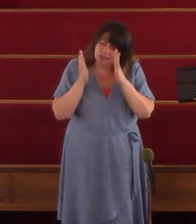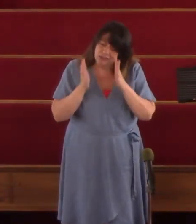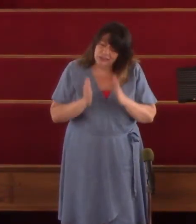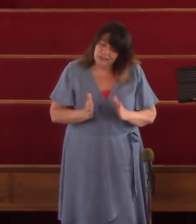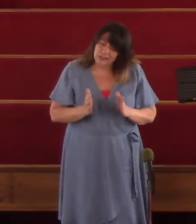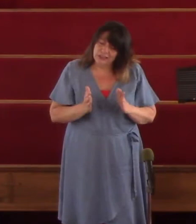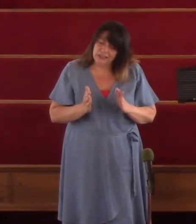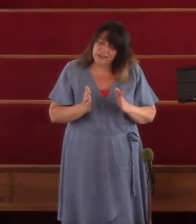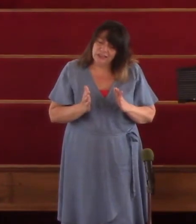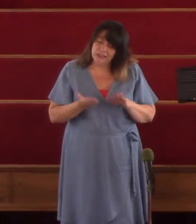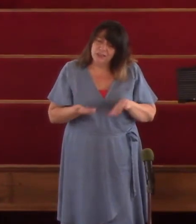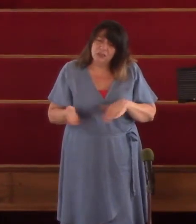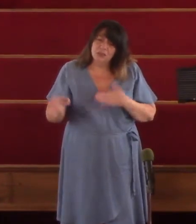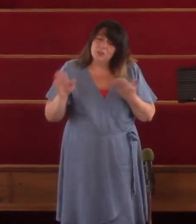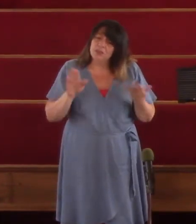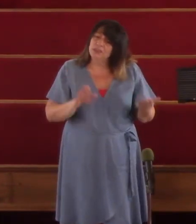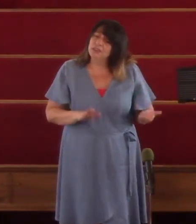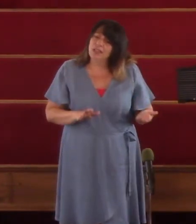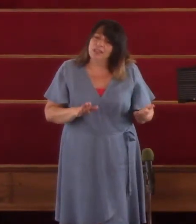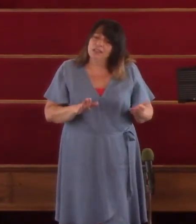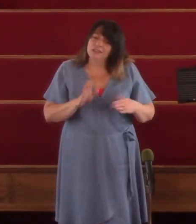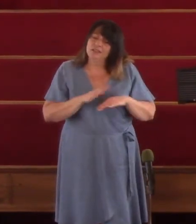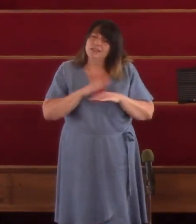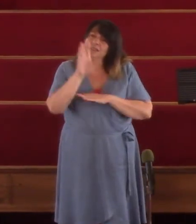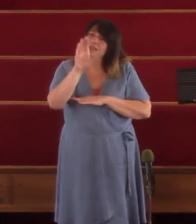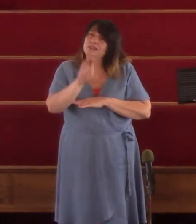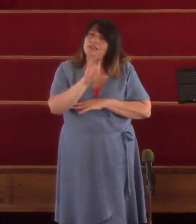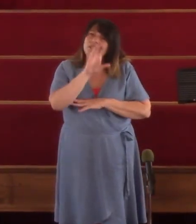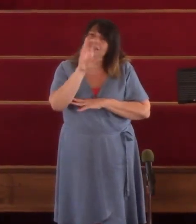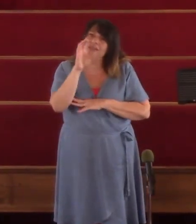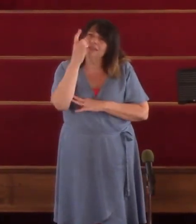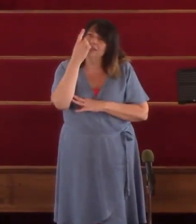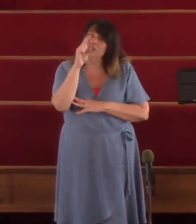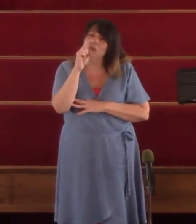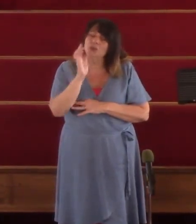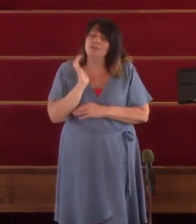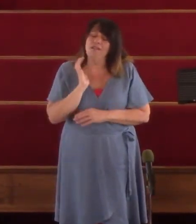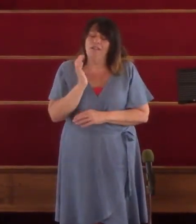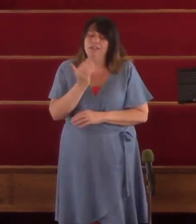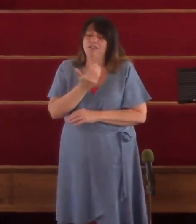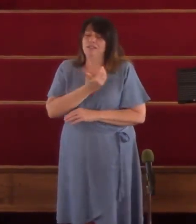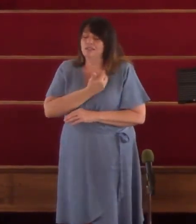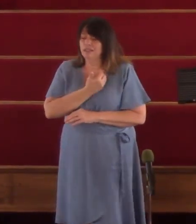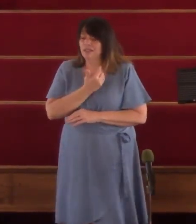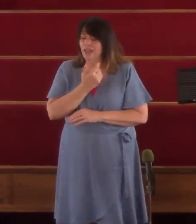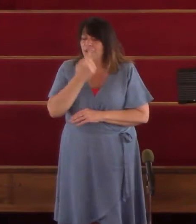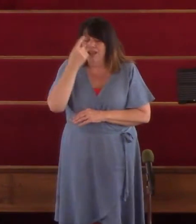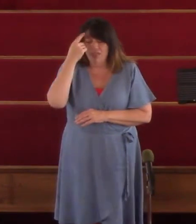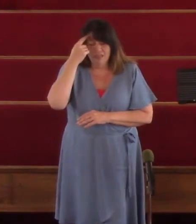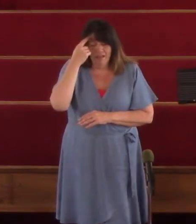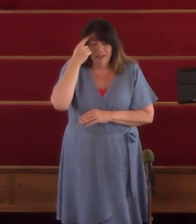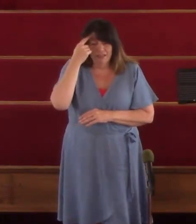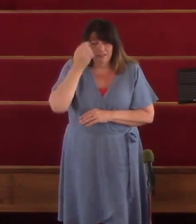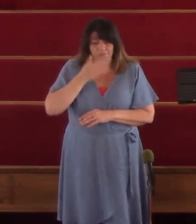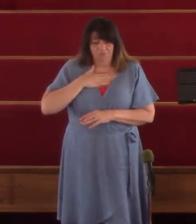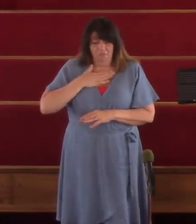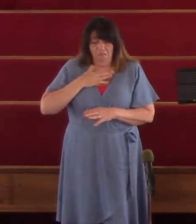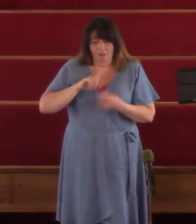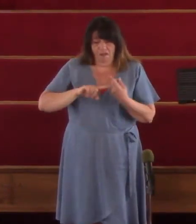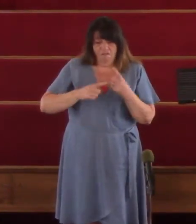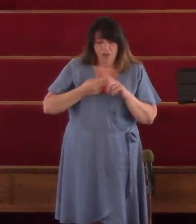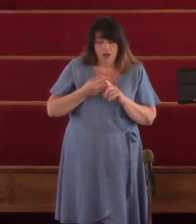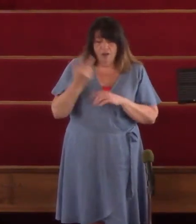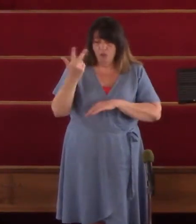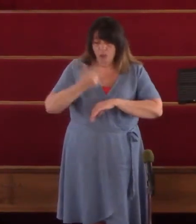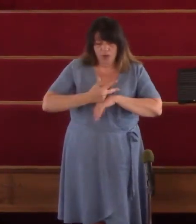give his life upon Calvary's cross. And my friend, I thought of how that after 3 days, thank God, he